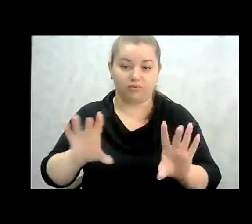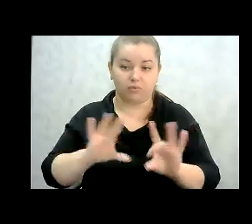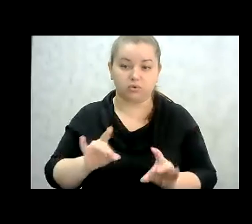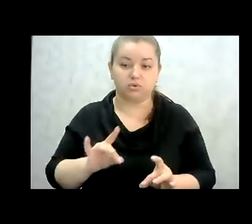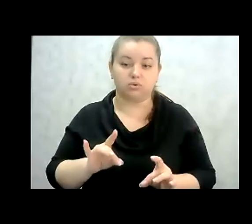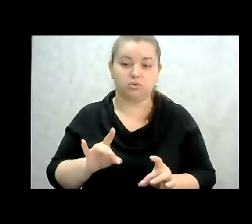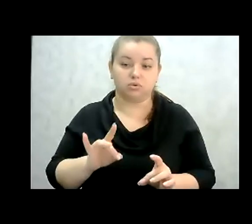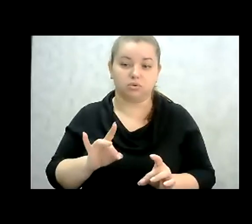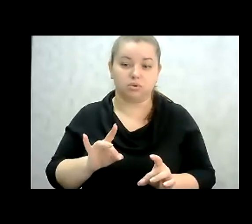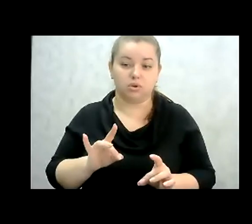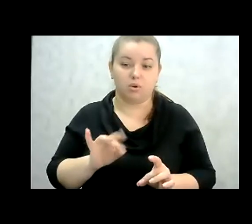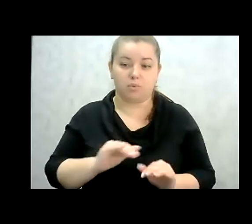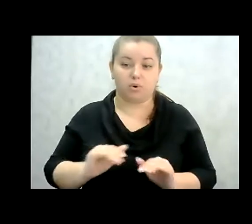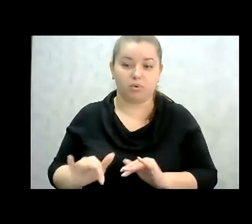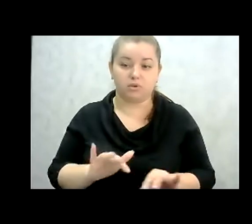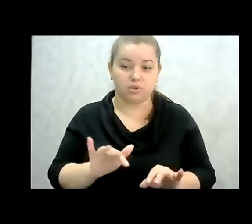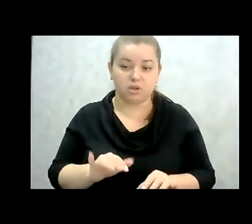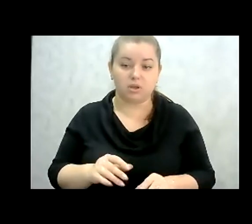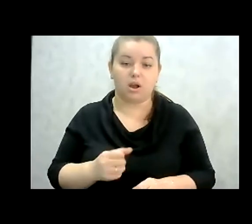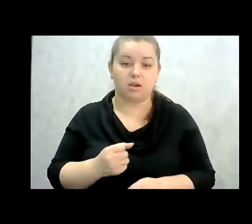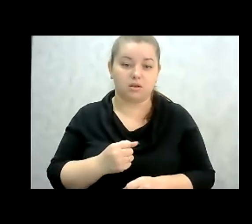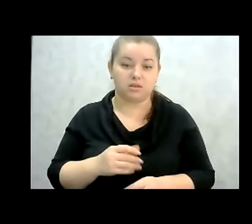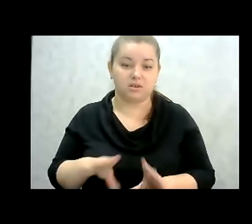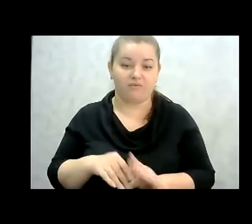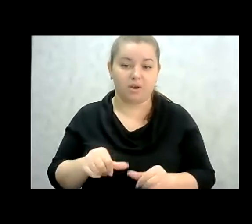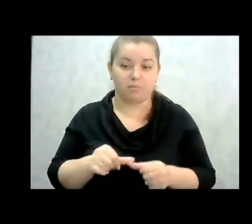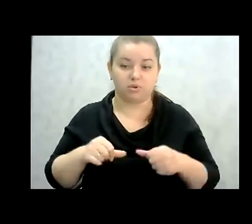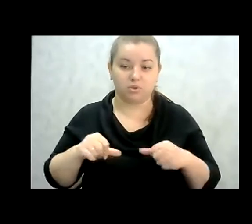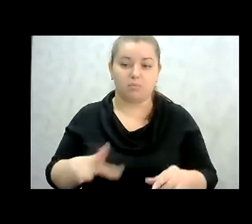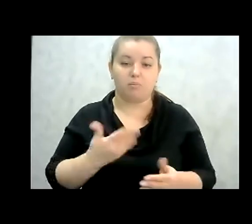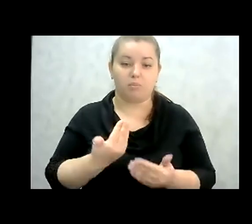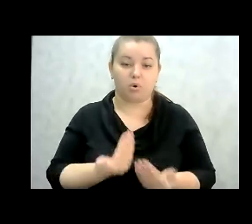sees as a priority